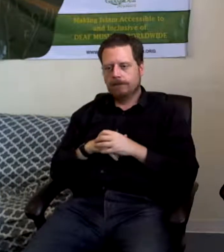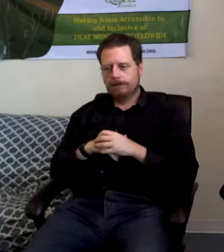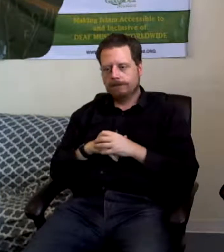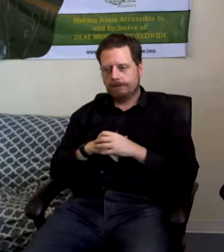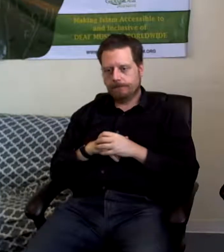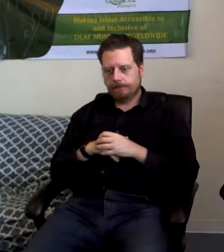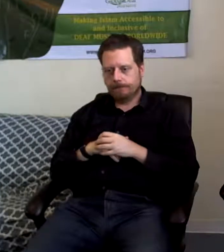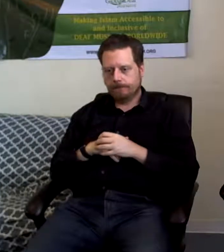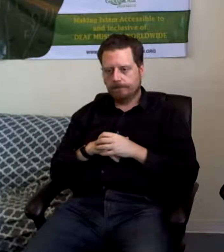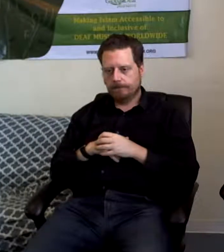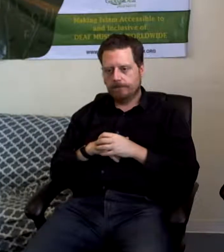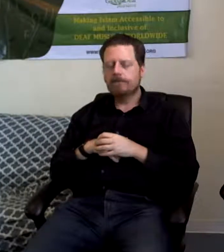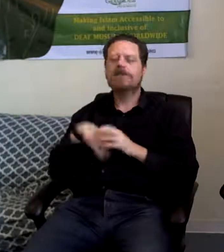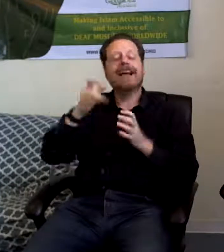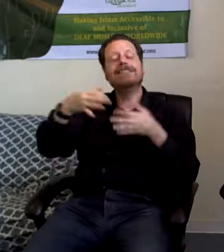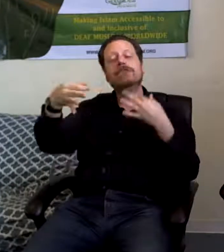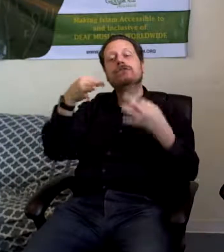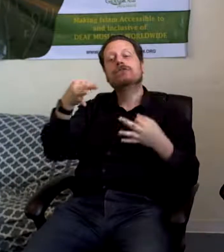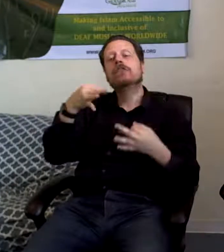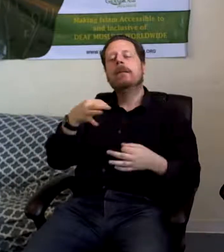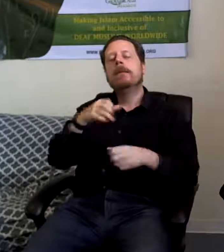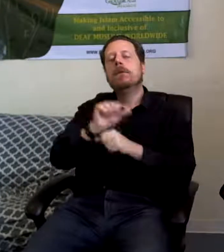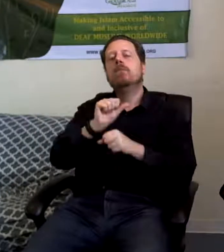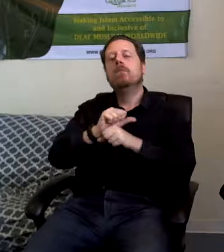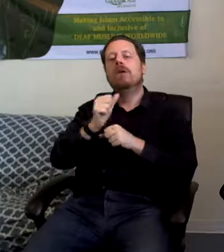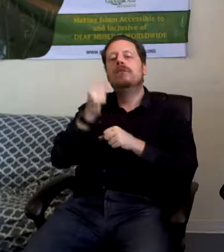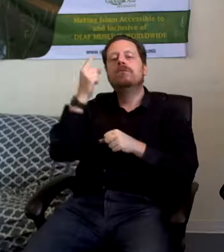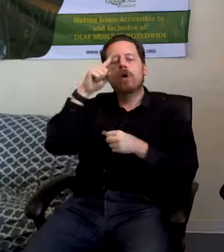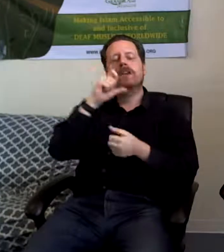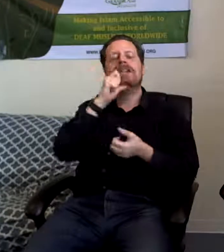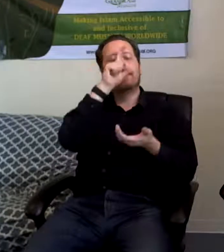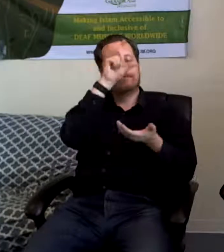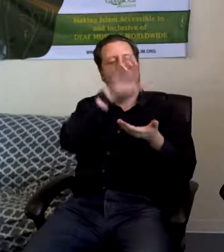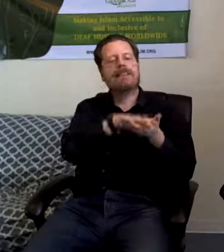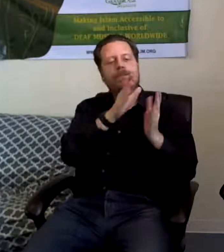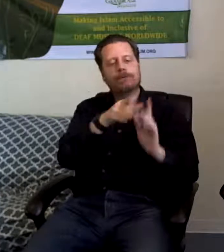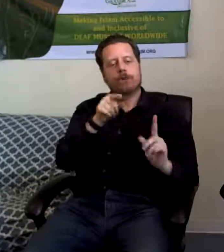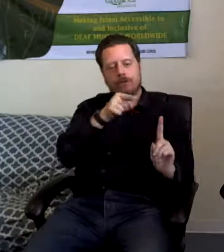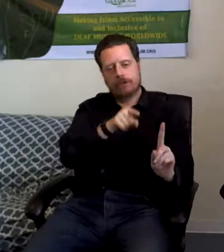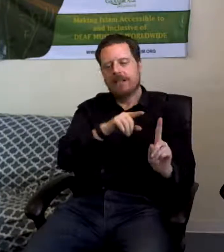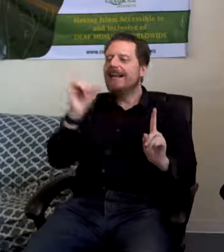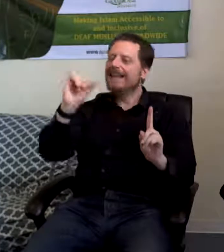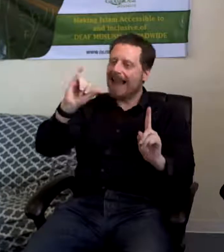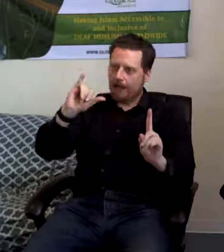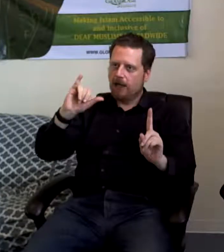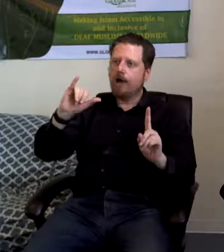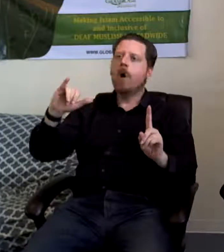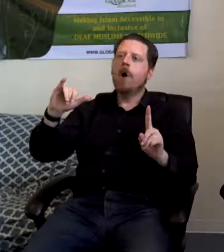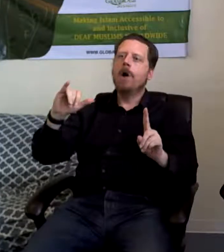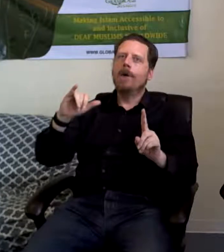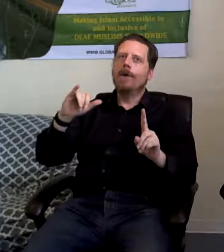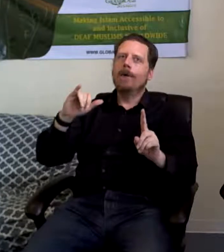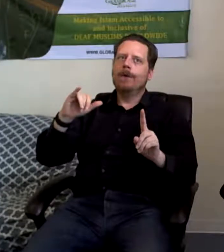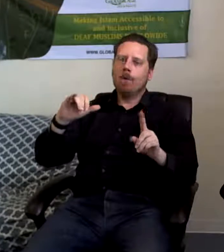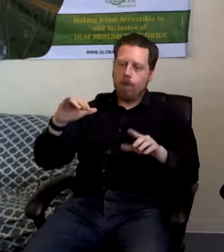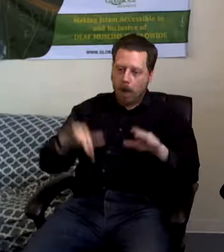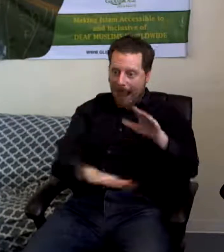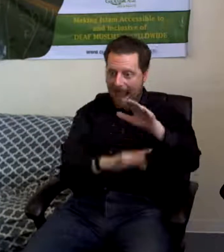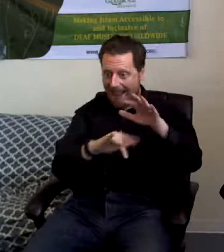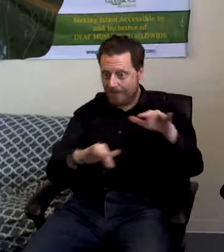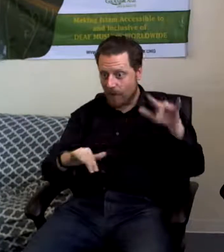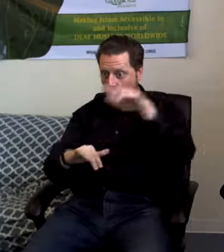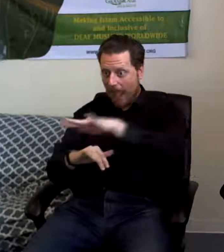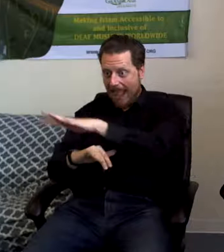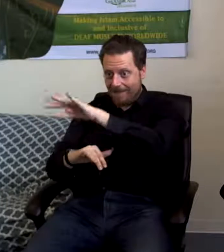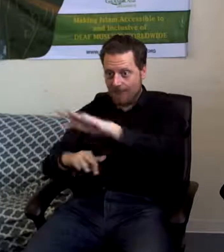So it is describing the works of the disbelievers, like waves, on top of it are